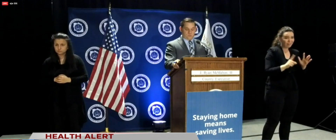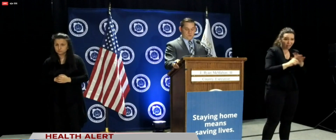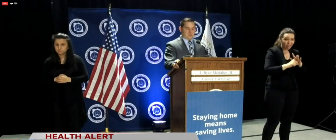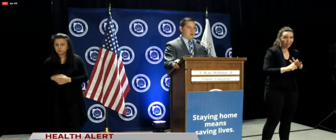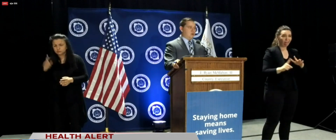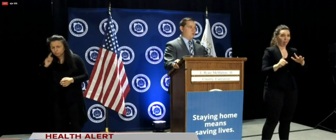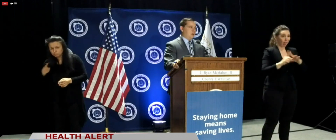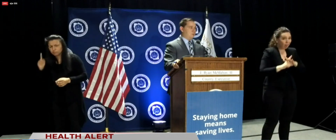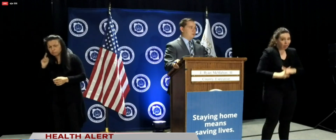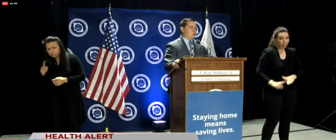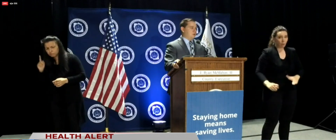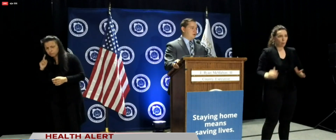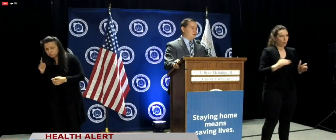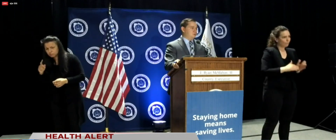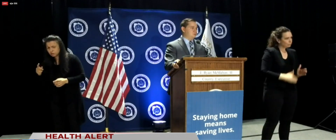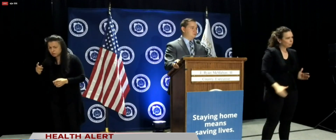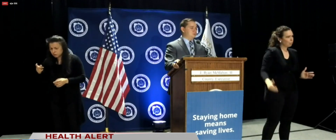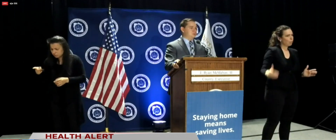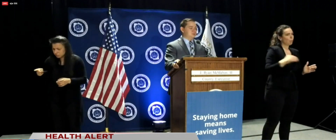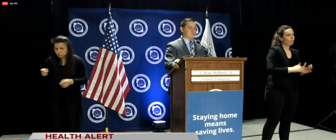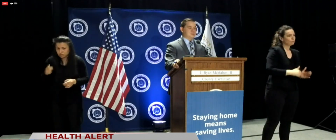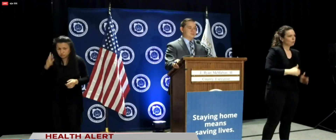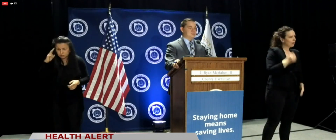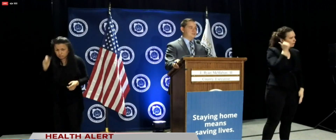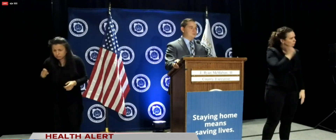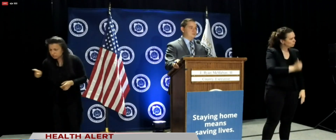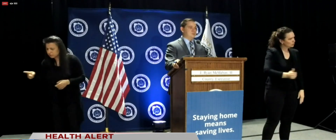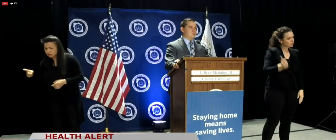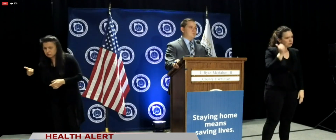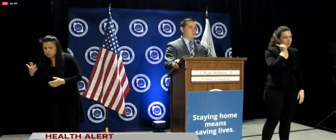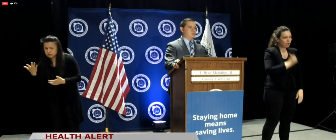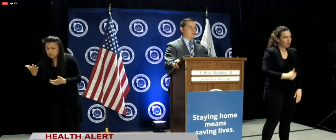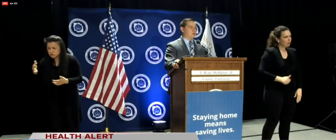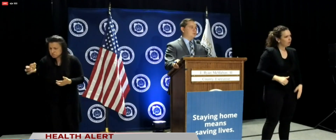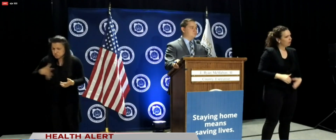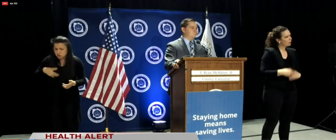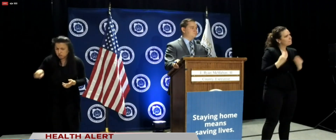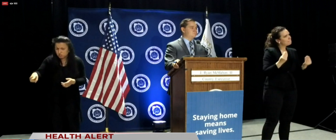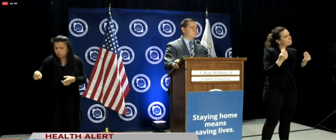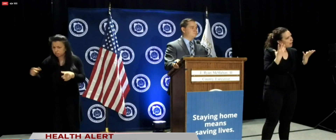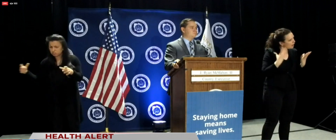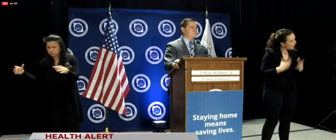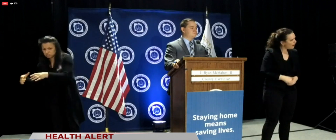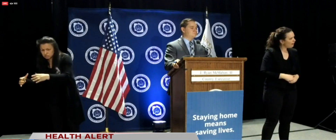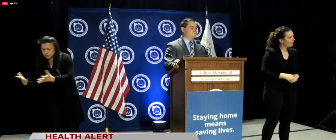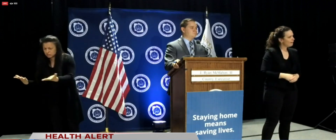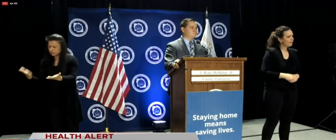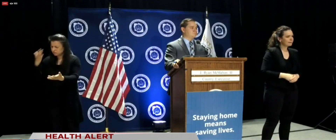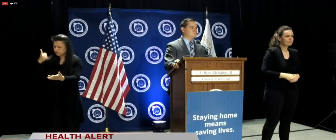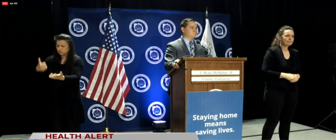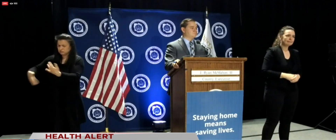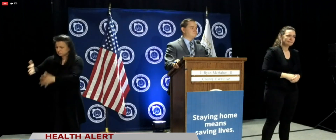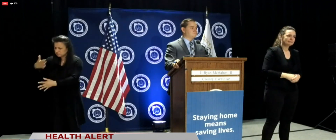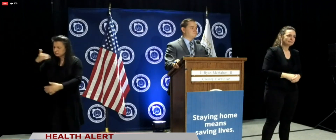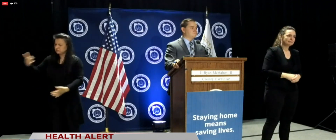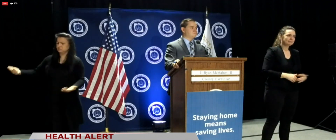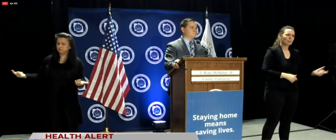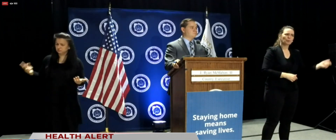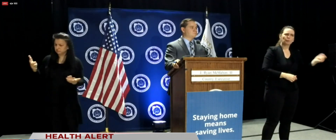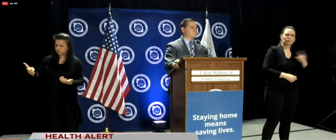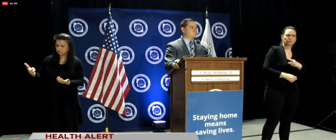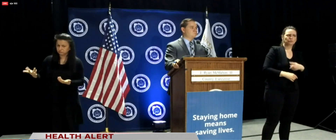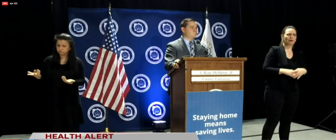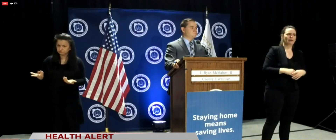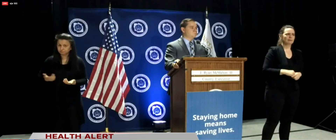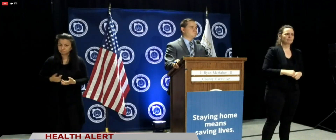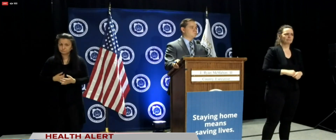new scenario that you're just like, geez, what were we thinking? You mentioned transmission